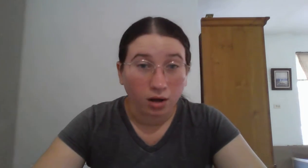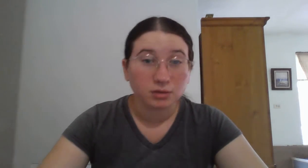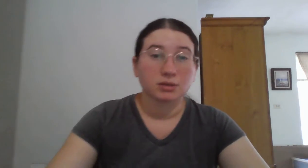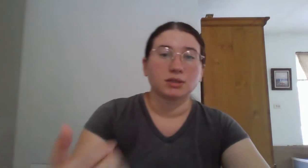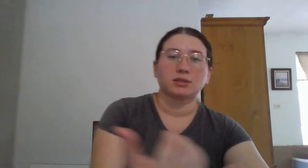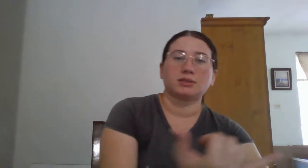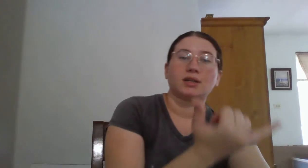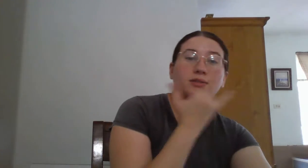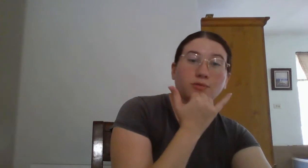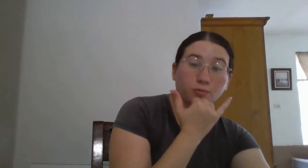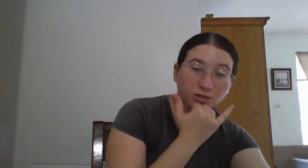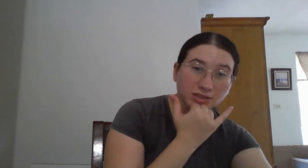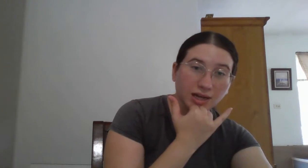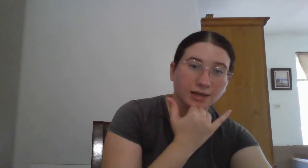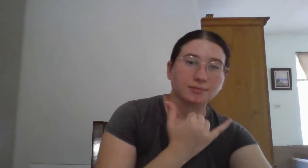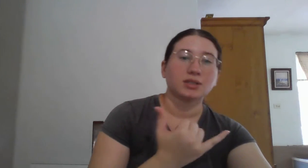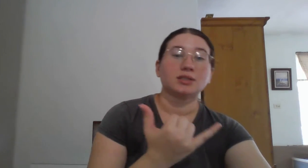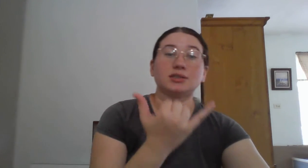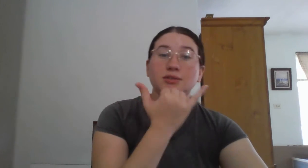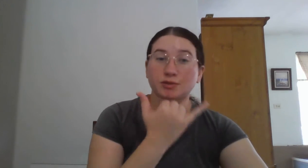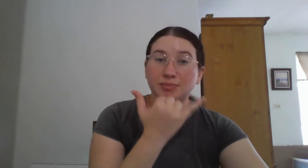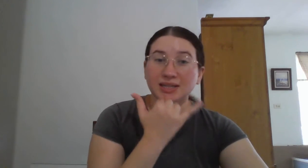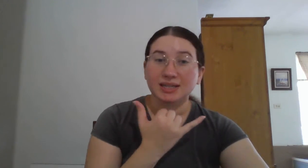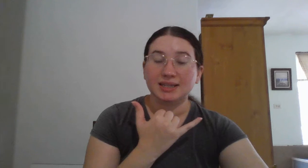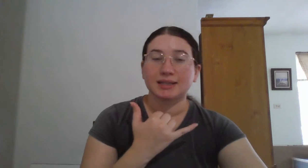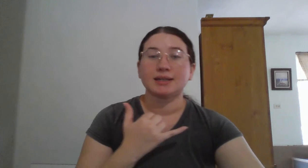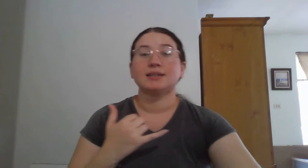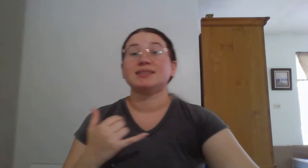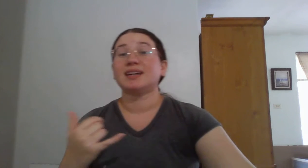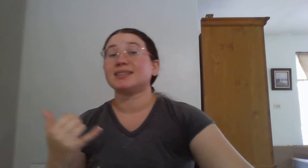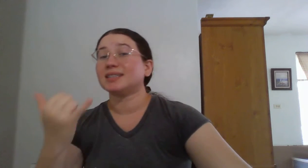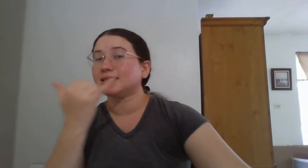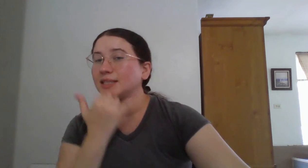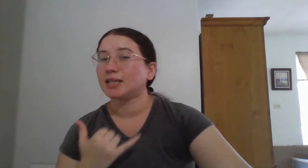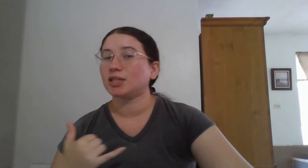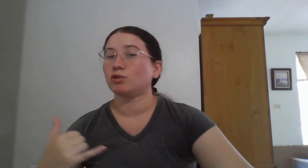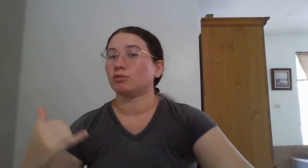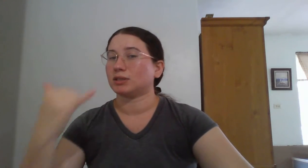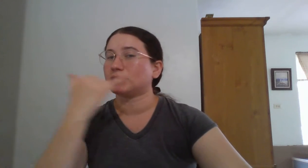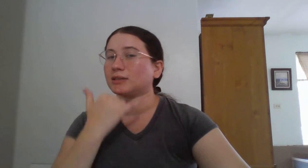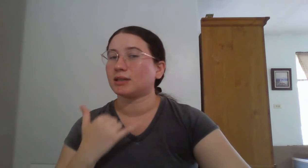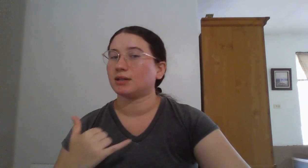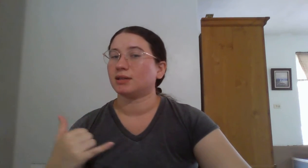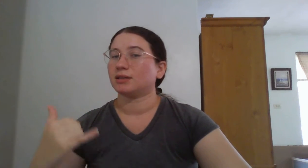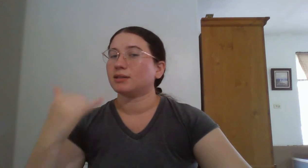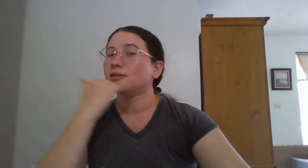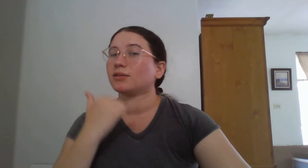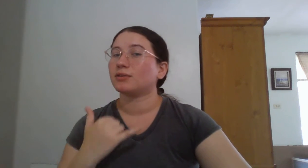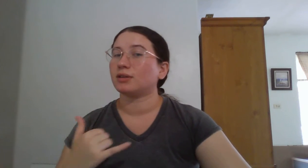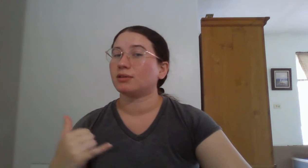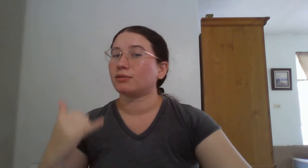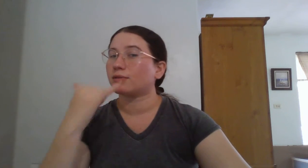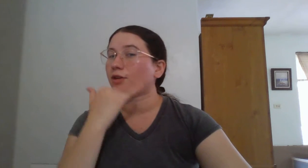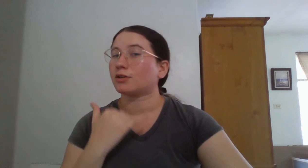wrong, done one time, done repeatedly, done continuously. You see the